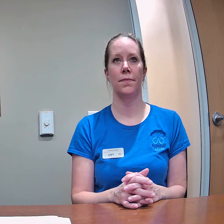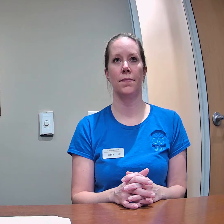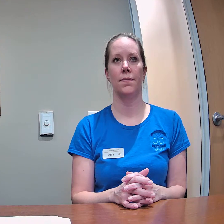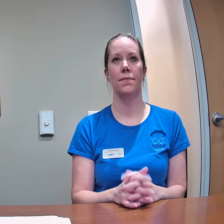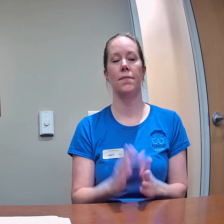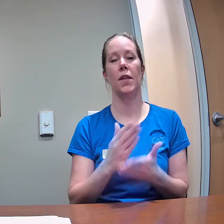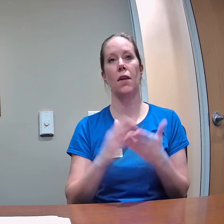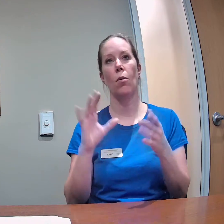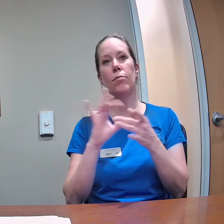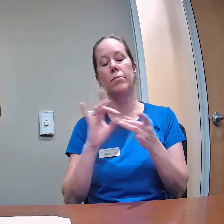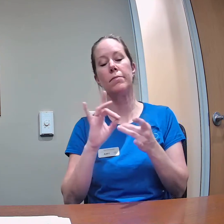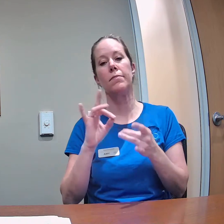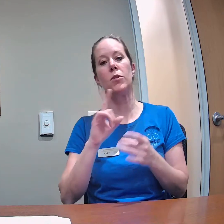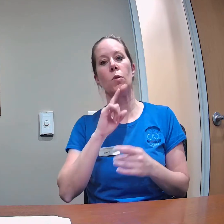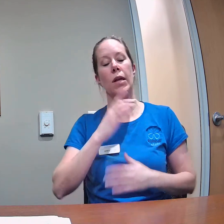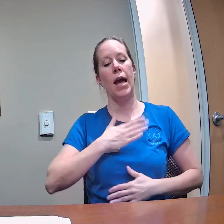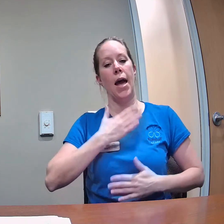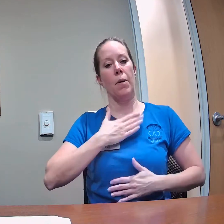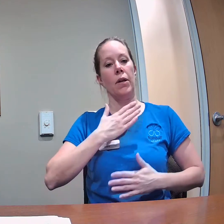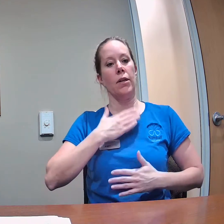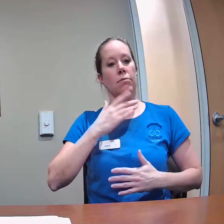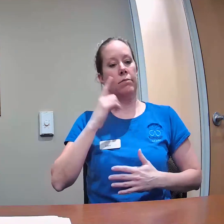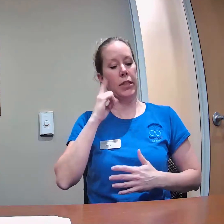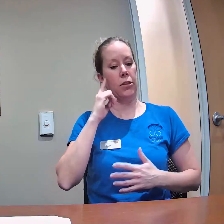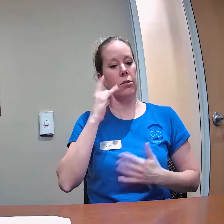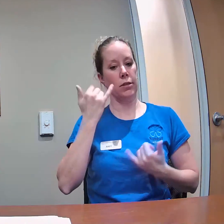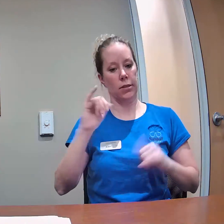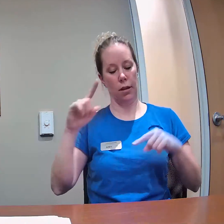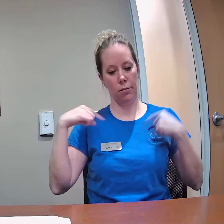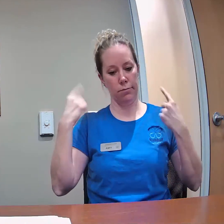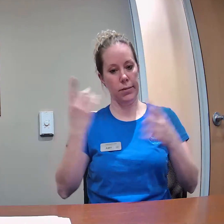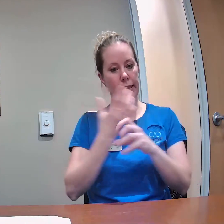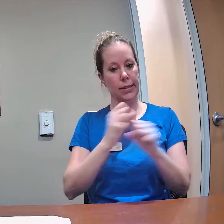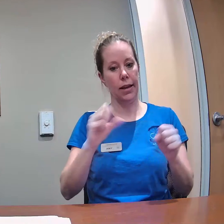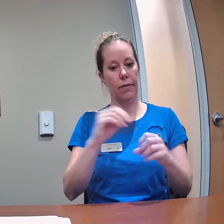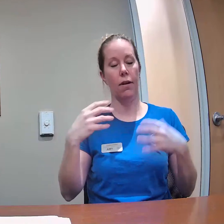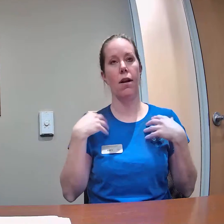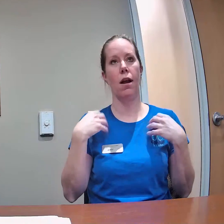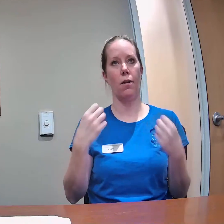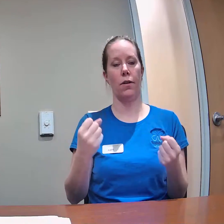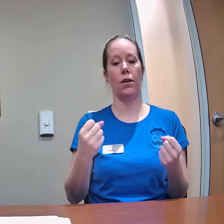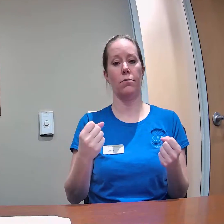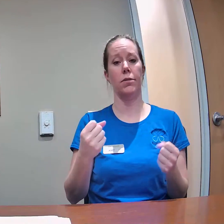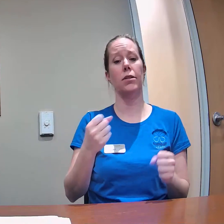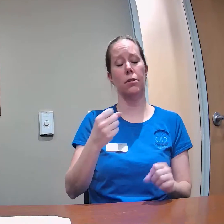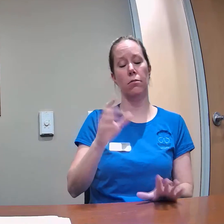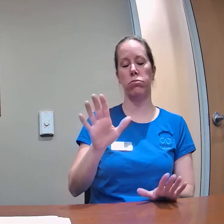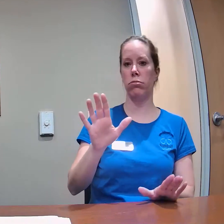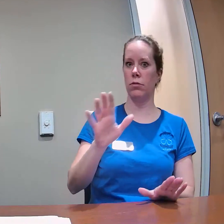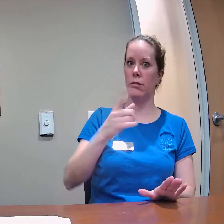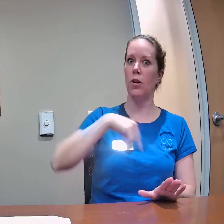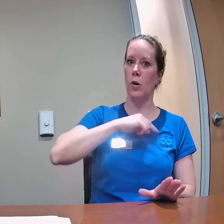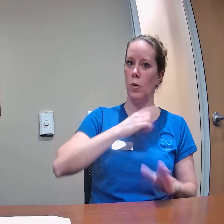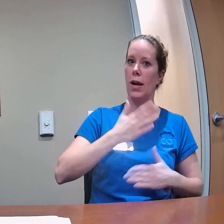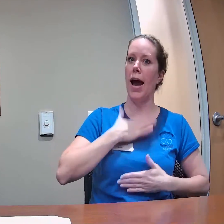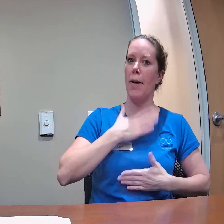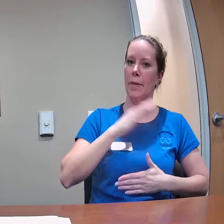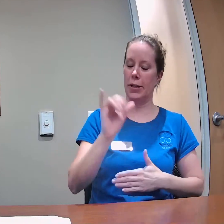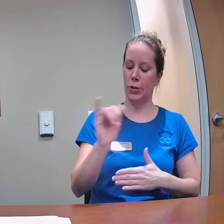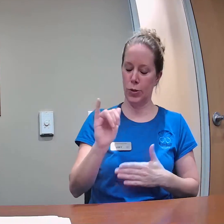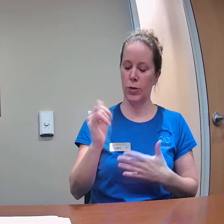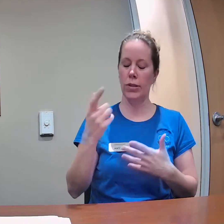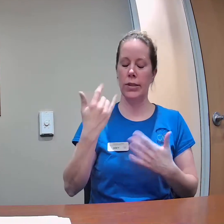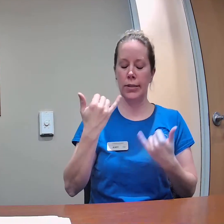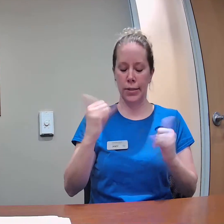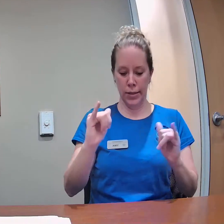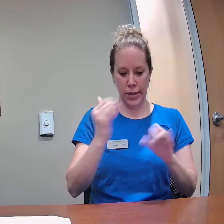So happy to hear you are all safe and healthy, and thanks again for all you do. Yes, we're so happy too that we're all safe